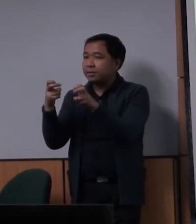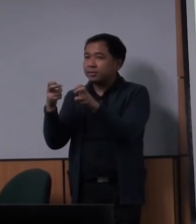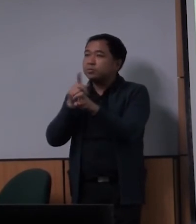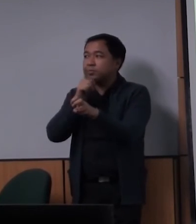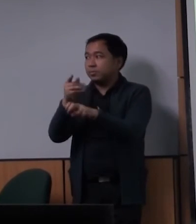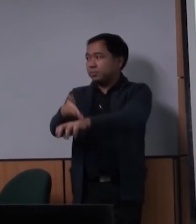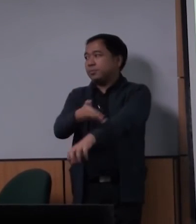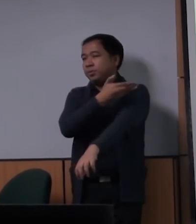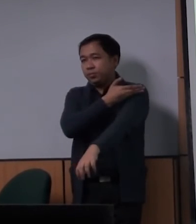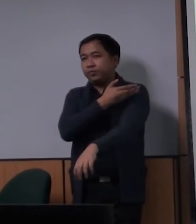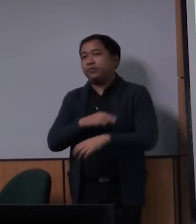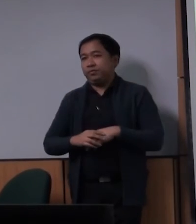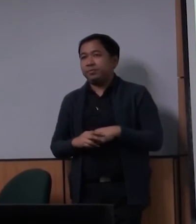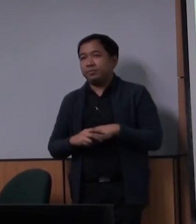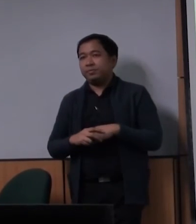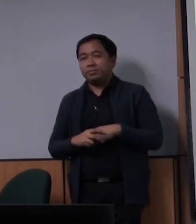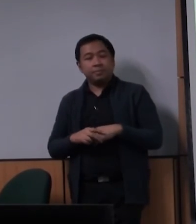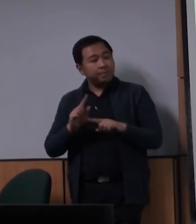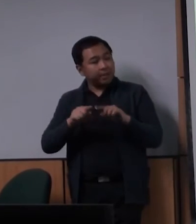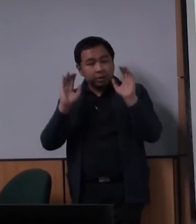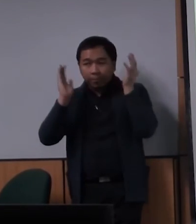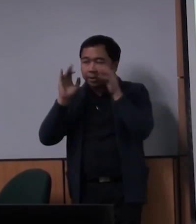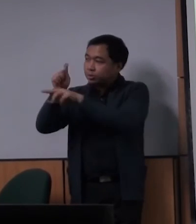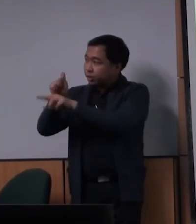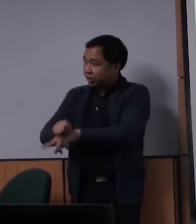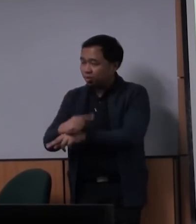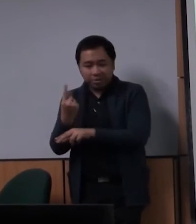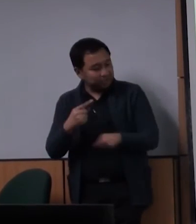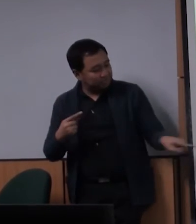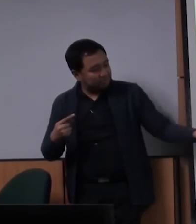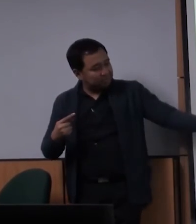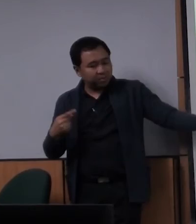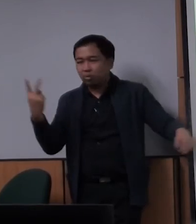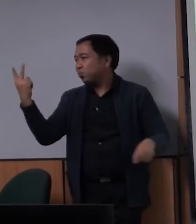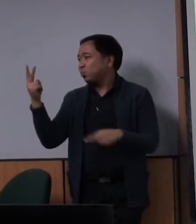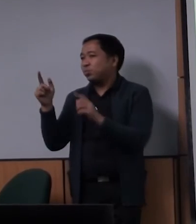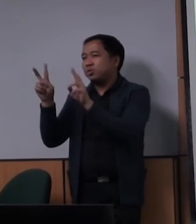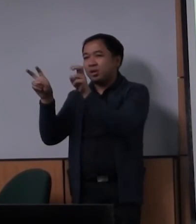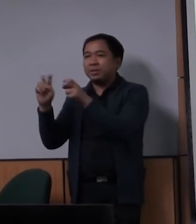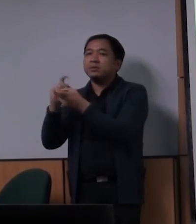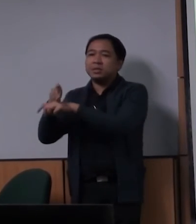been improved compared with the traditional.